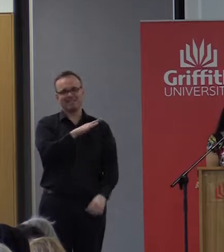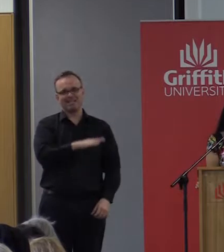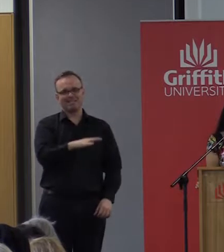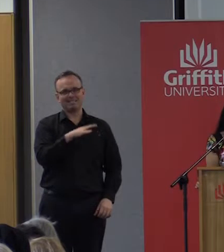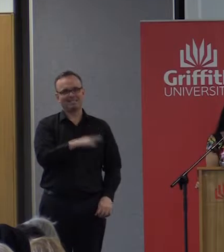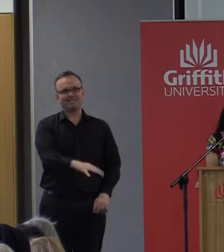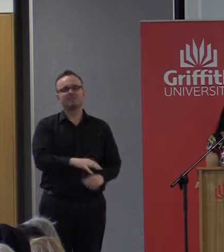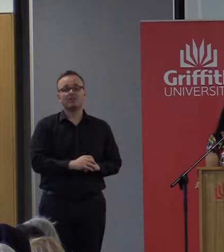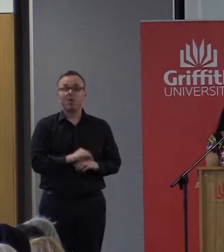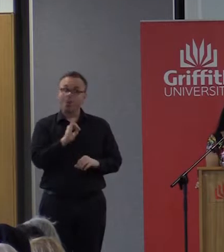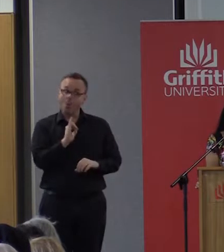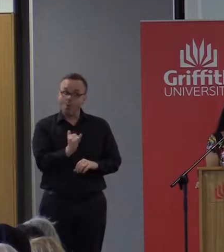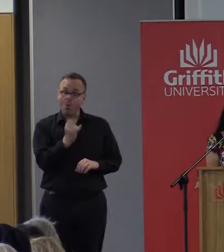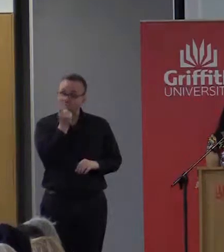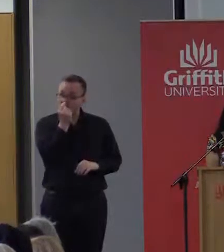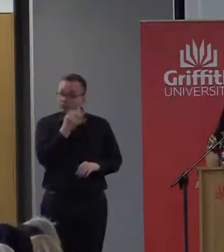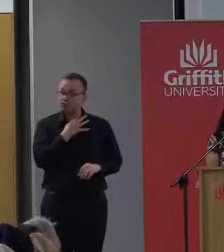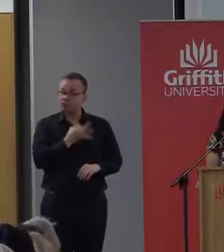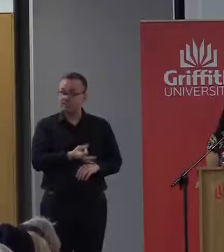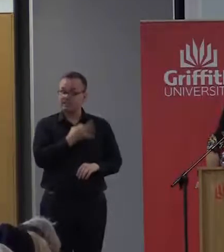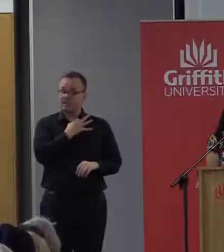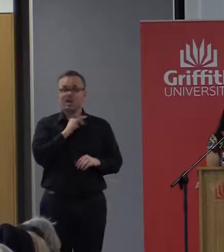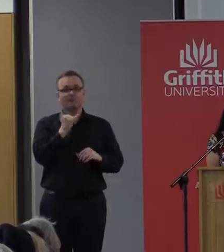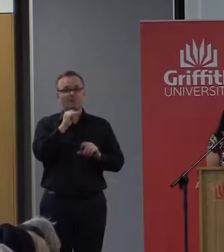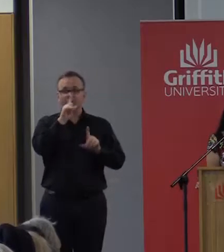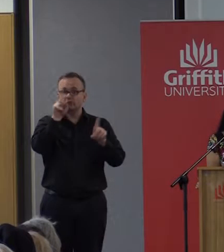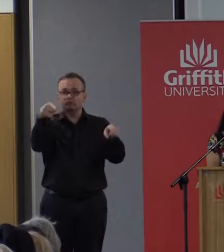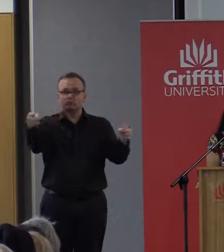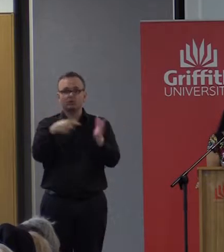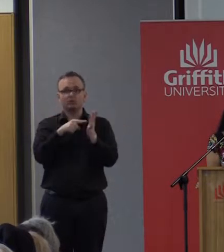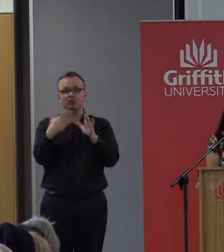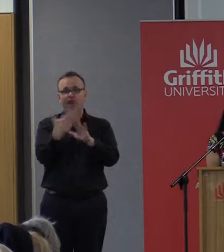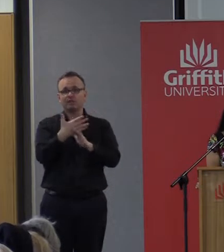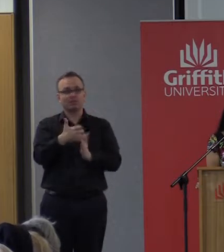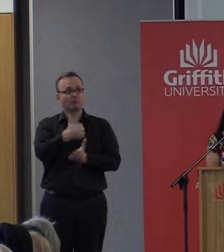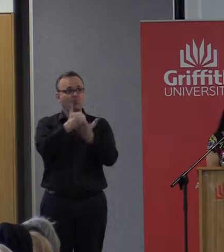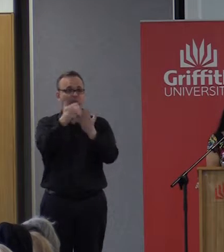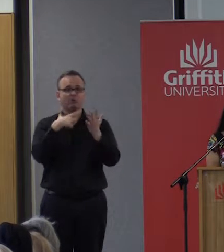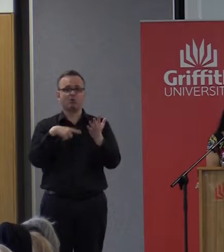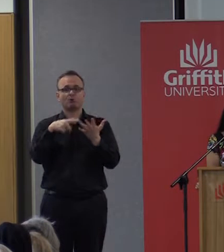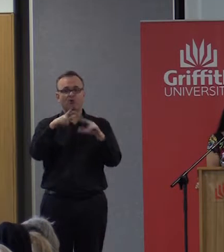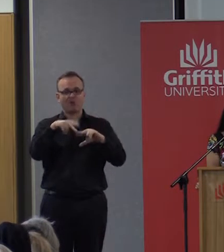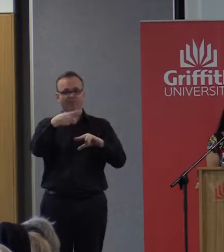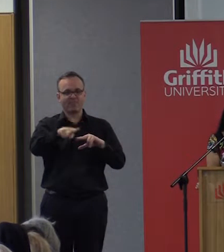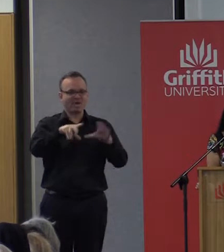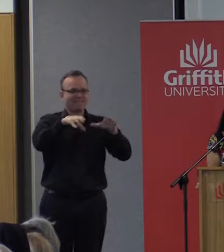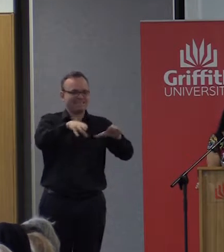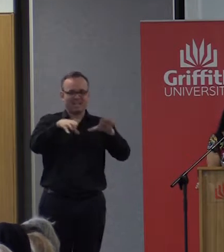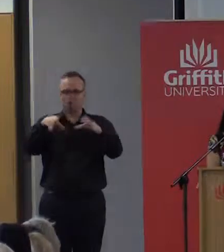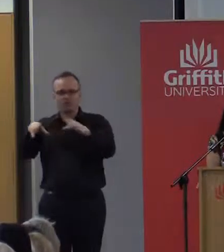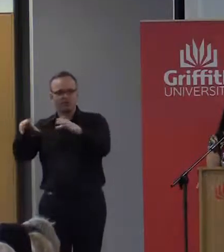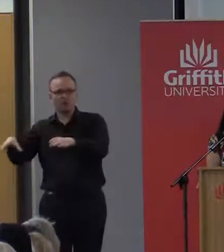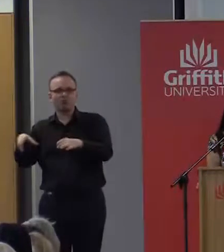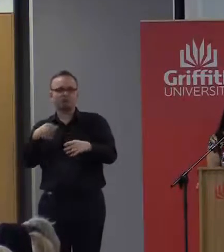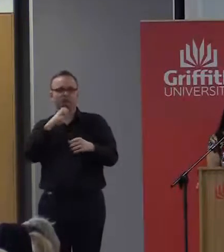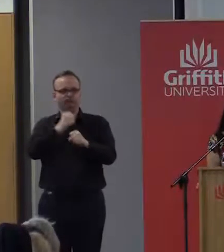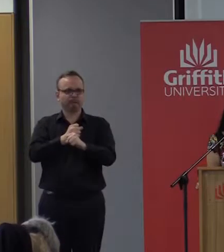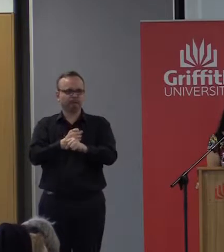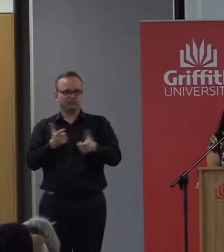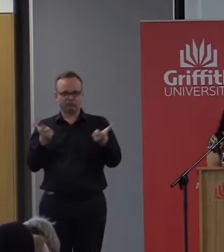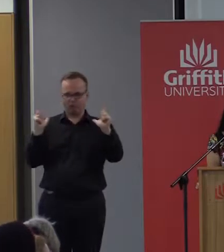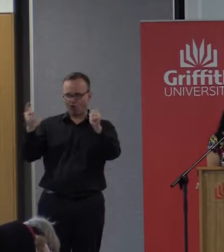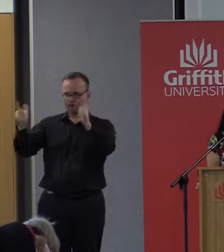or running the risk of not being able to access support because of the sectorial bureaucracy we're faced with, or worse,